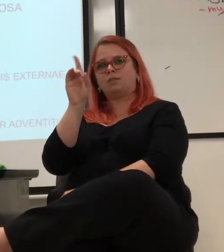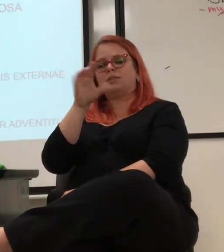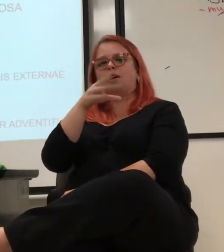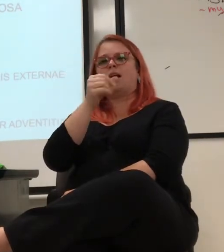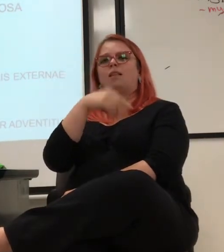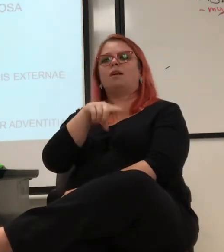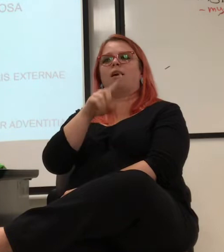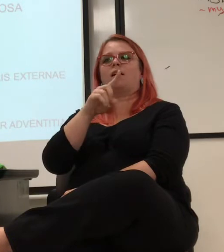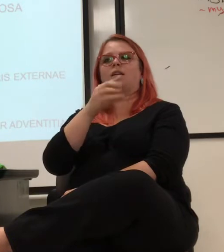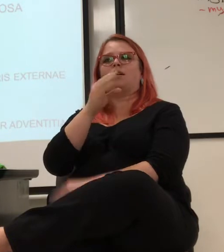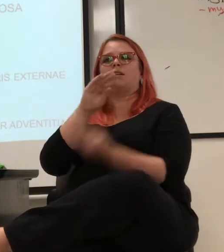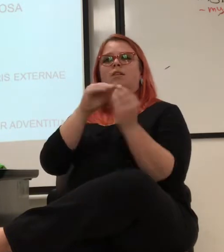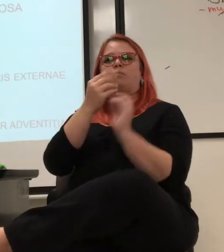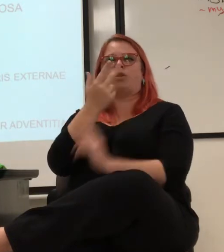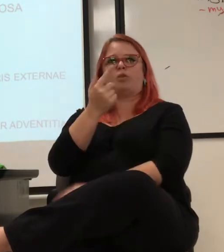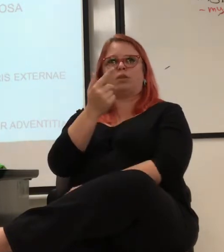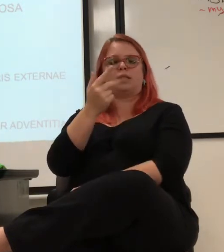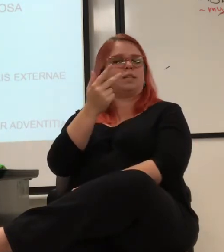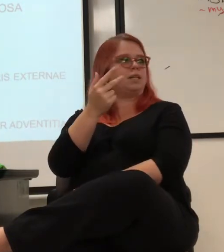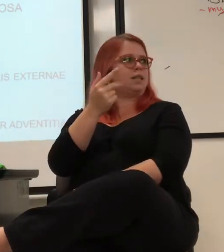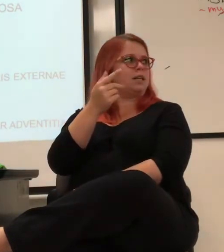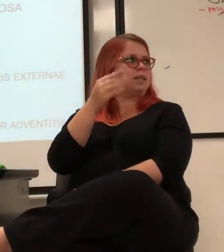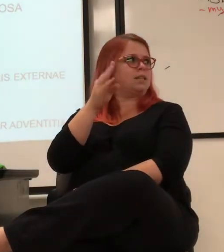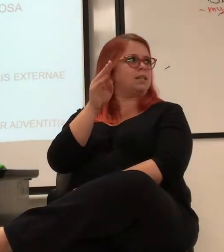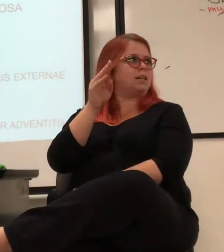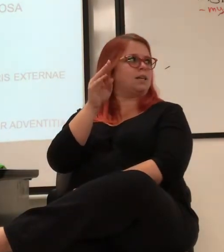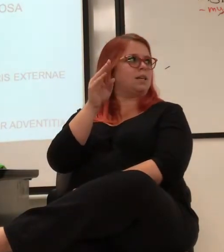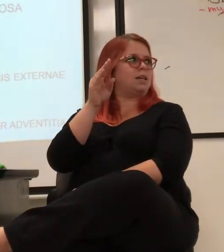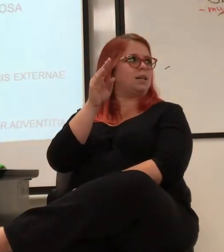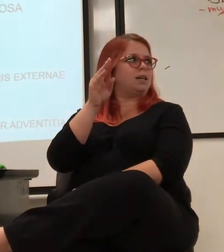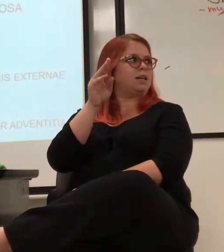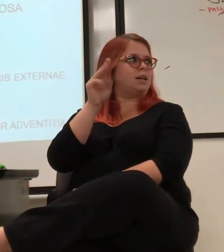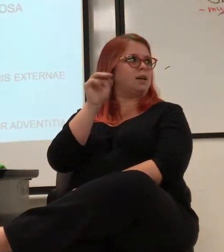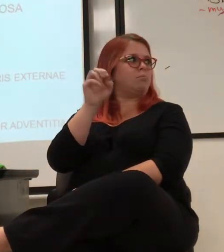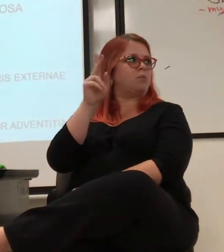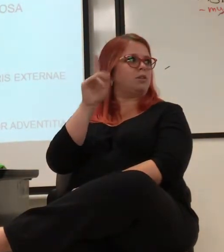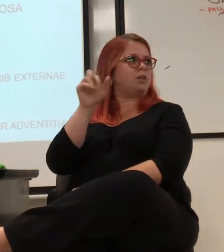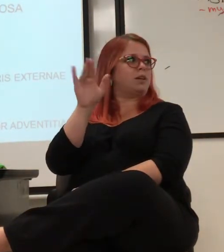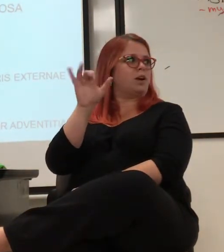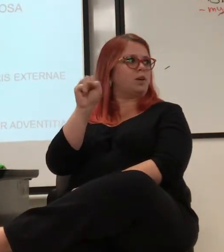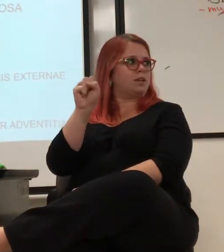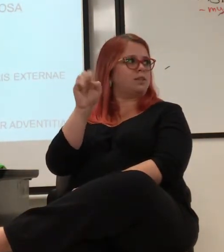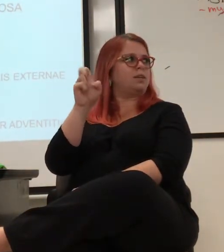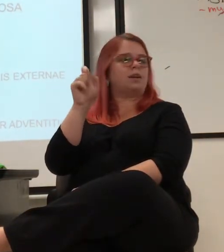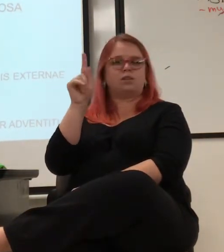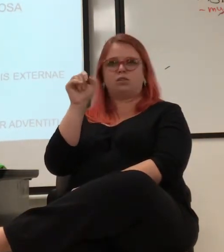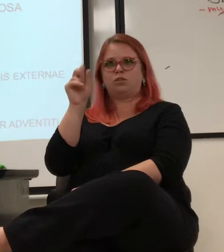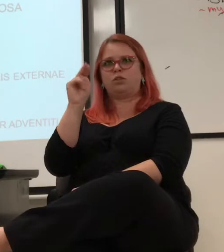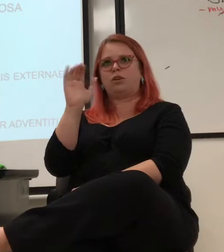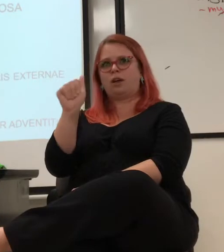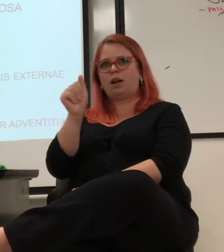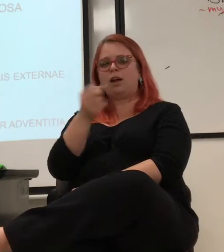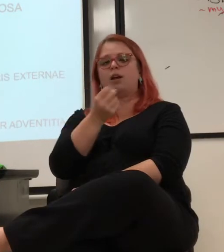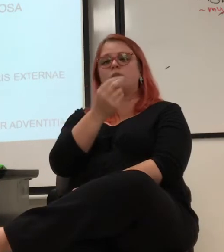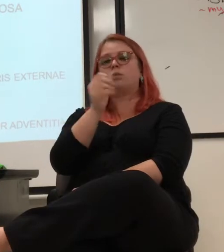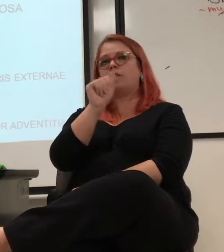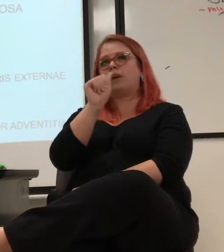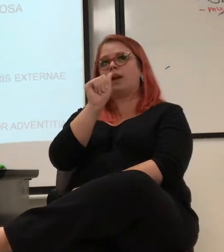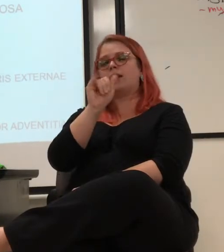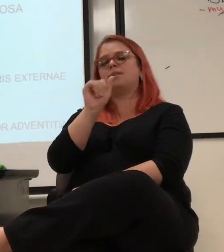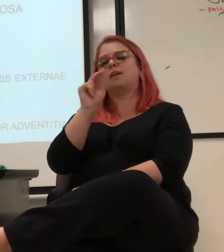number 13. Or not number 13, but 12A, 12B is both muscularis externa. 12A is the intercircular